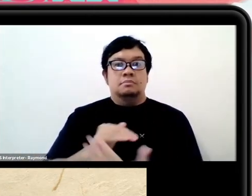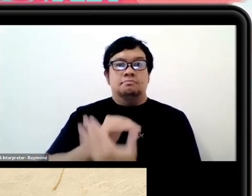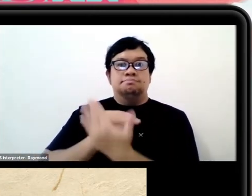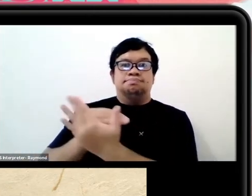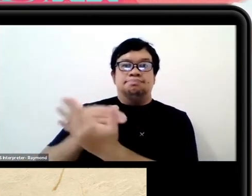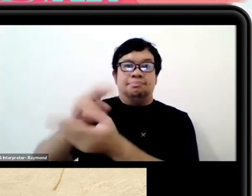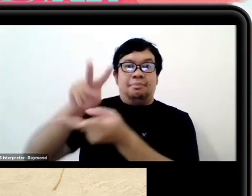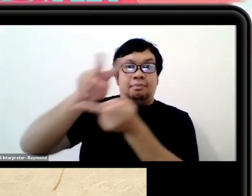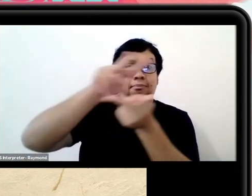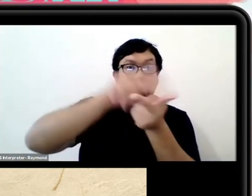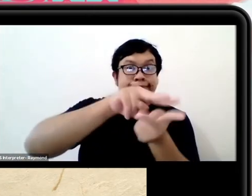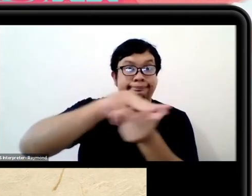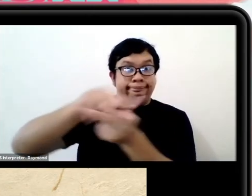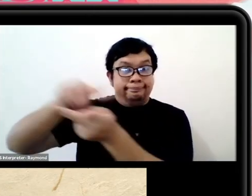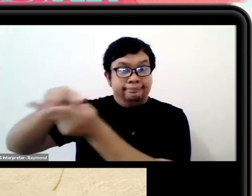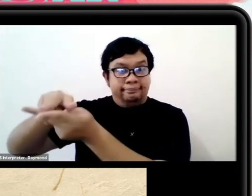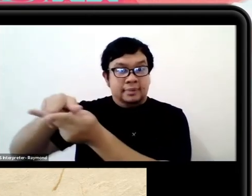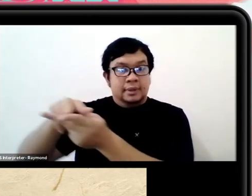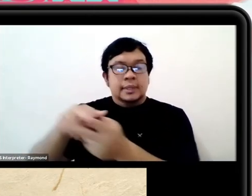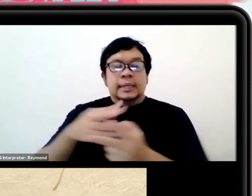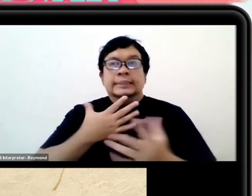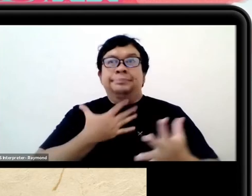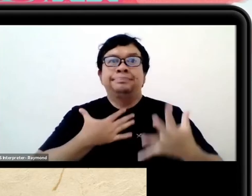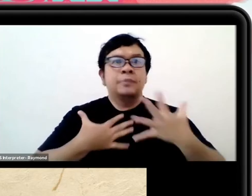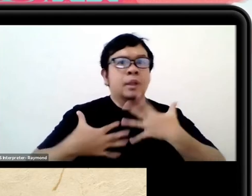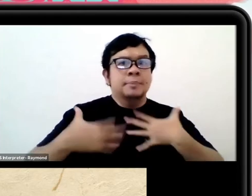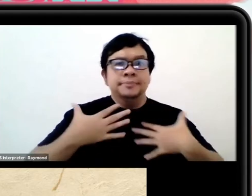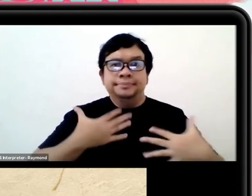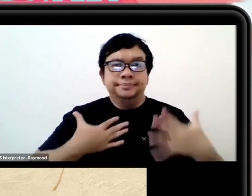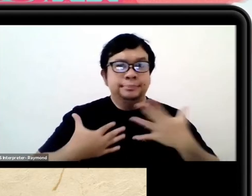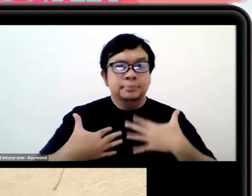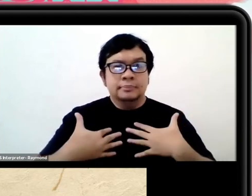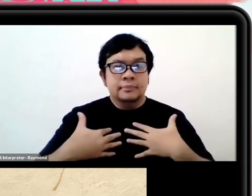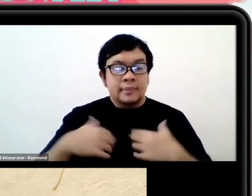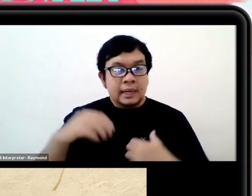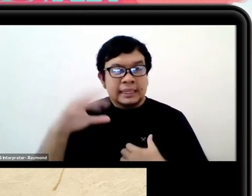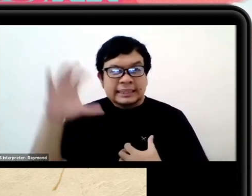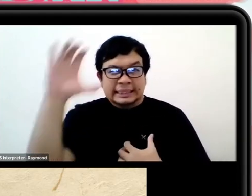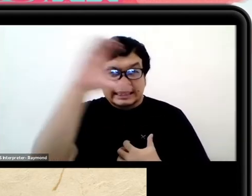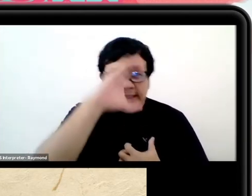Swiping gay for PayPals and OnlyFans first.